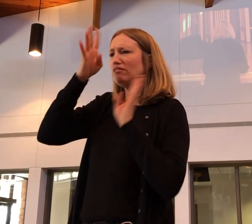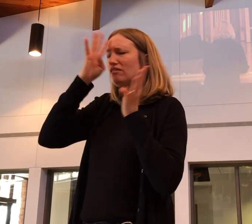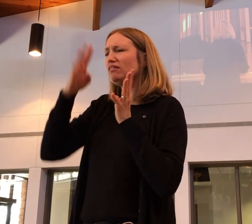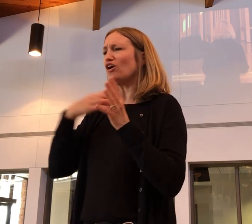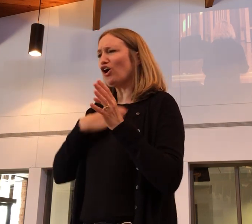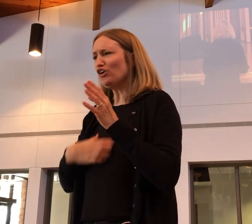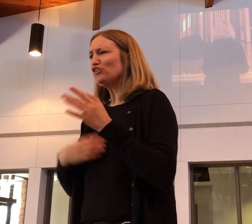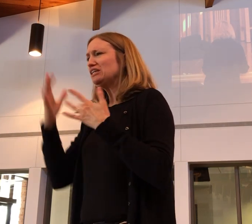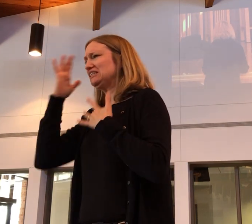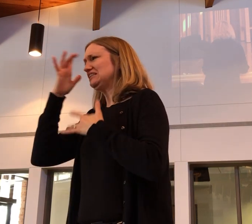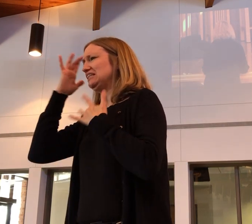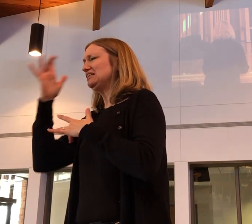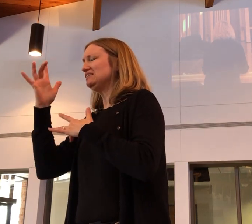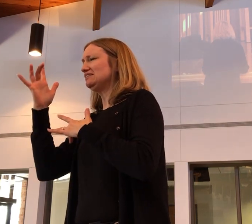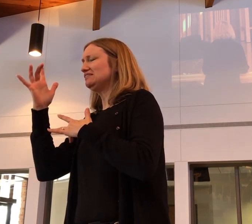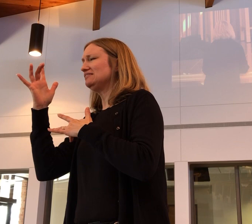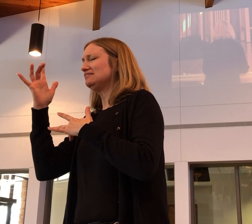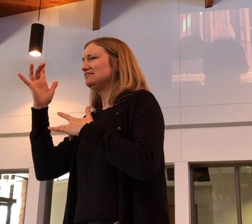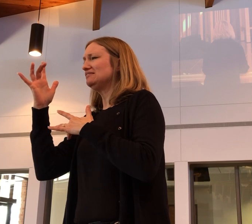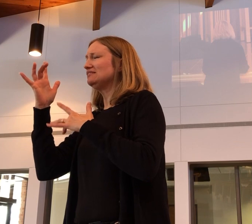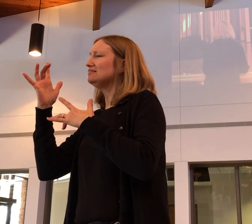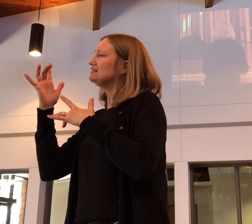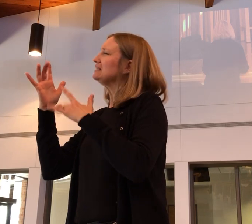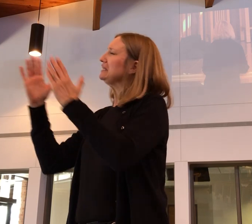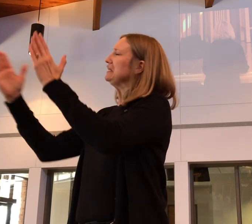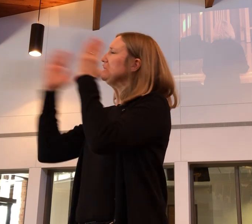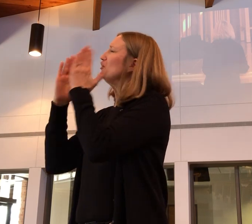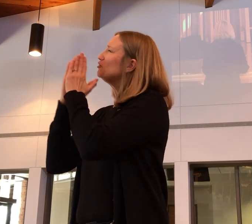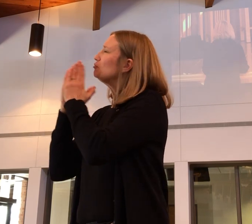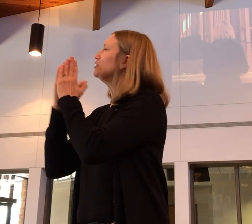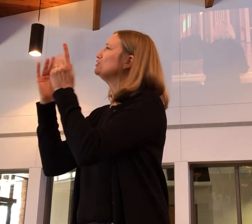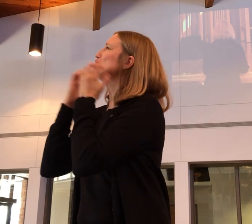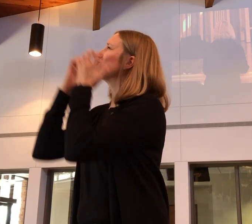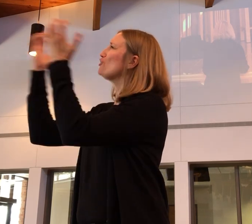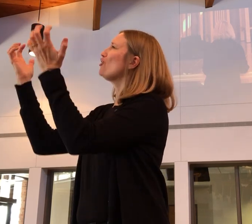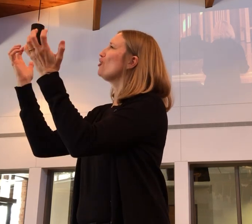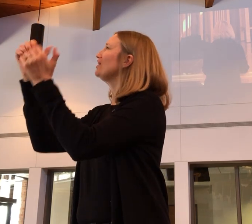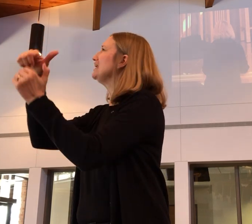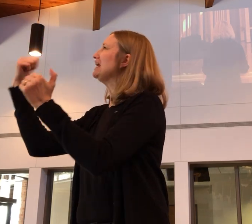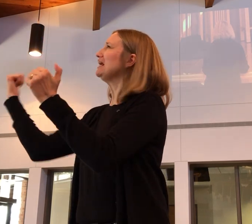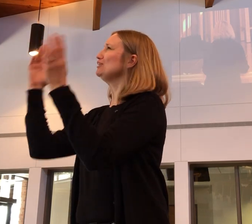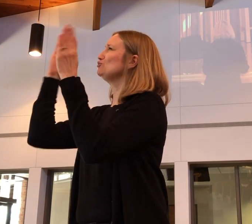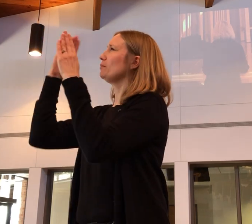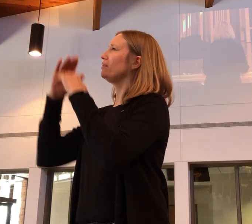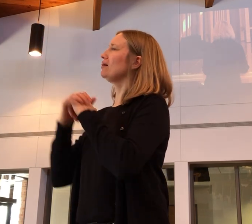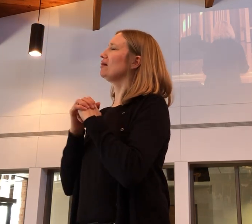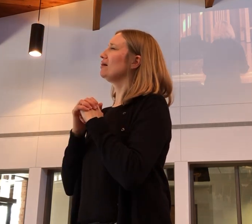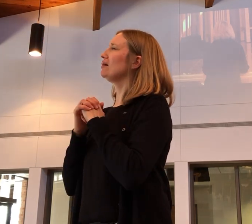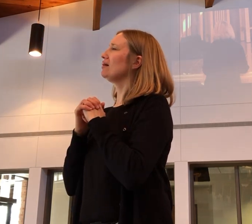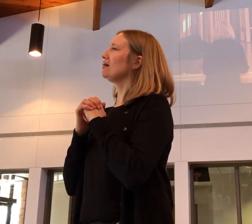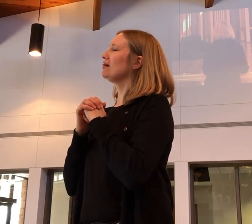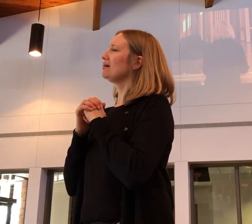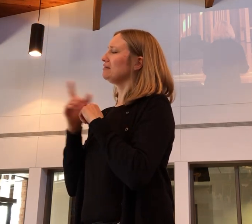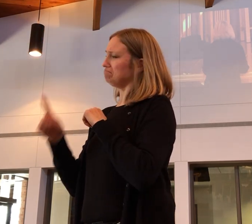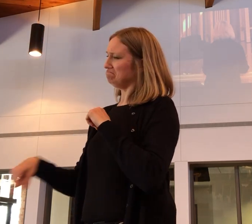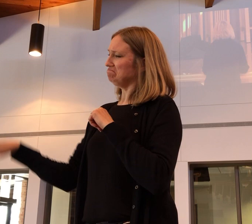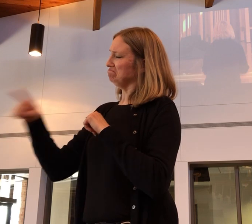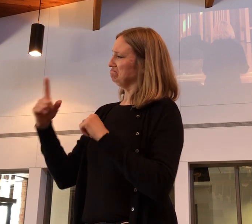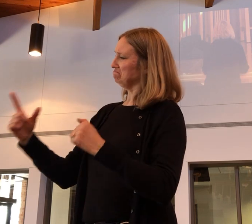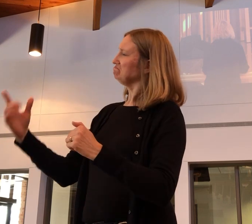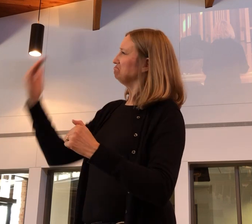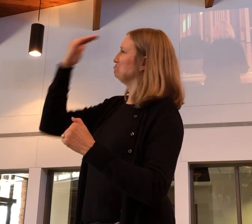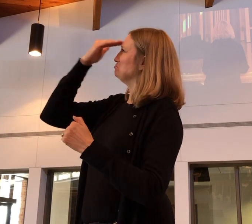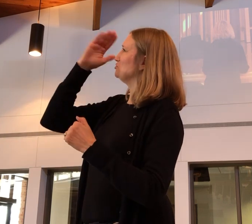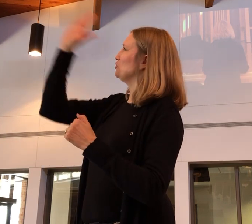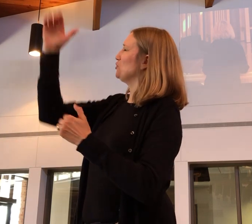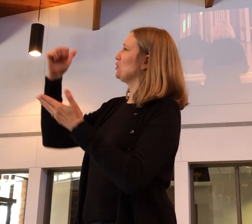and disease. Hear the prayers of all who call on you in any trouble, that they may have the joy of receiving